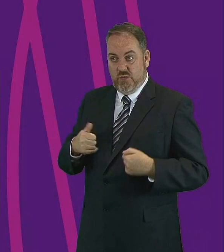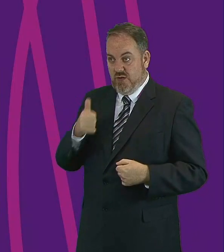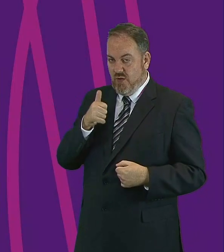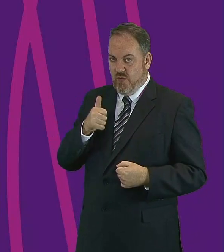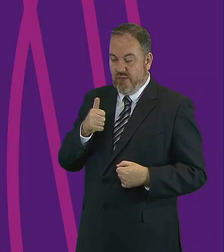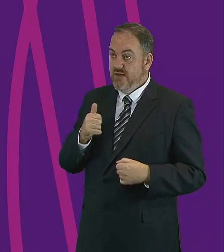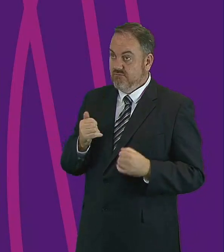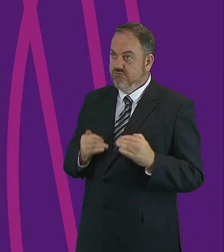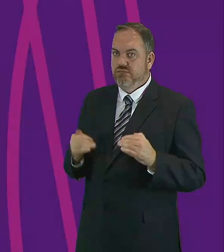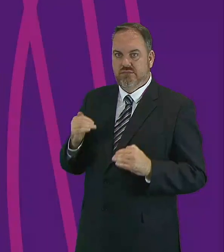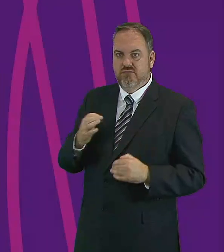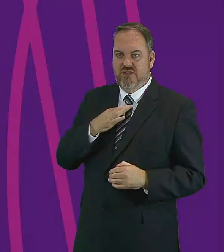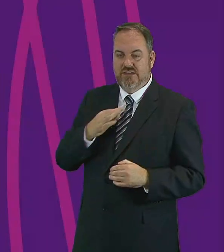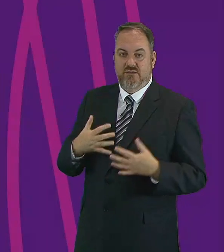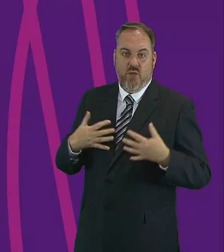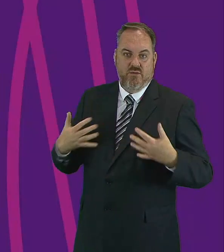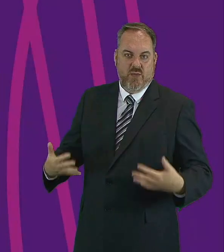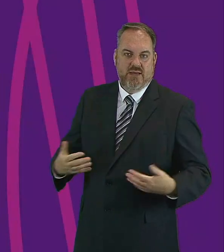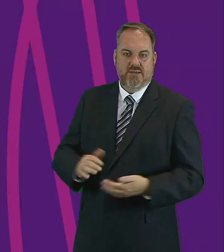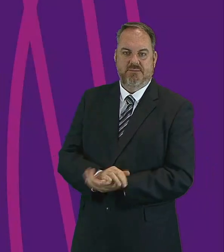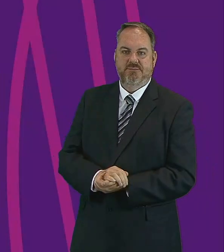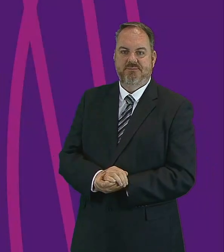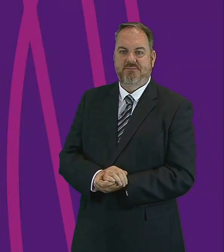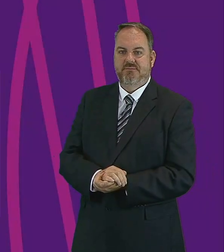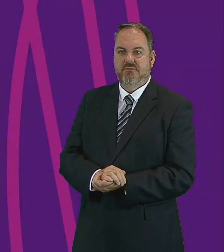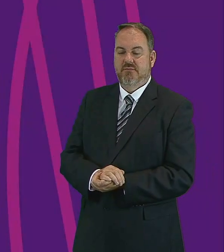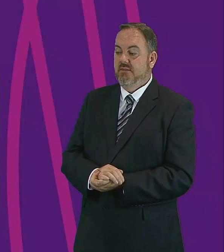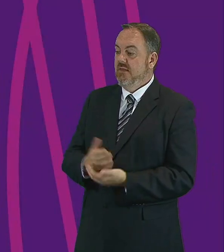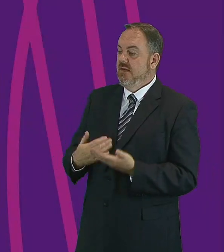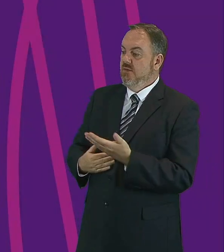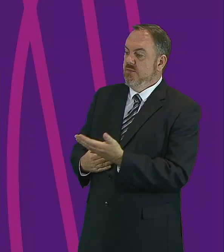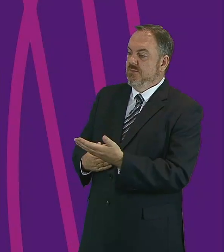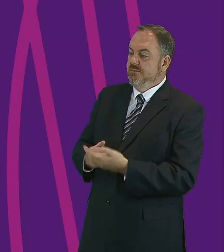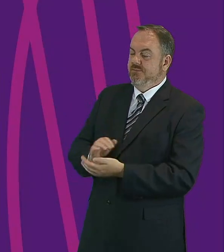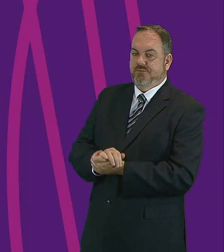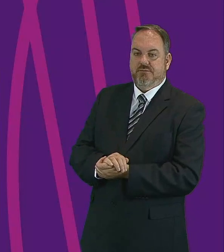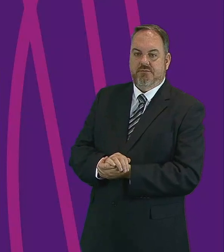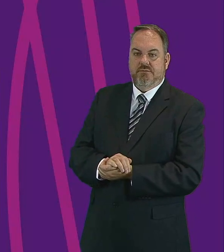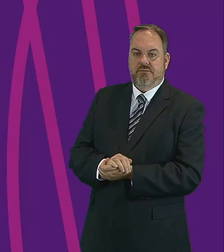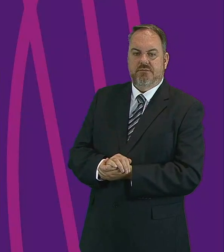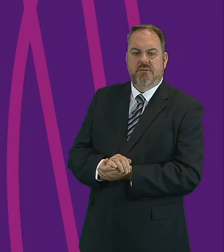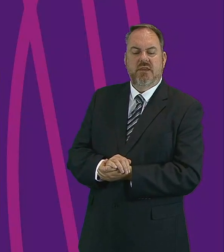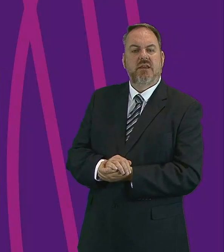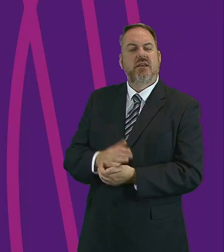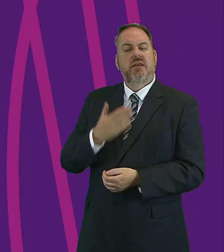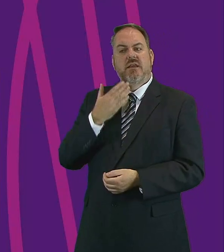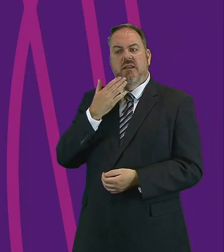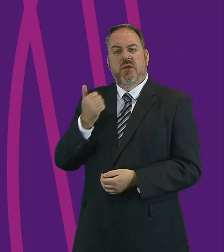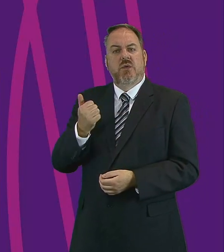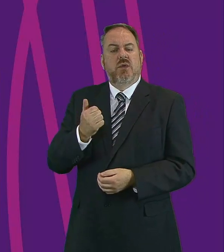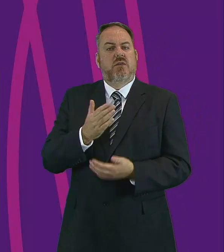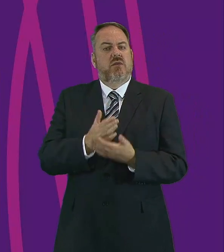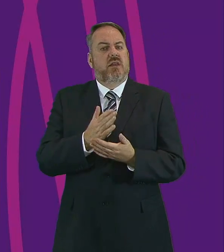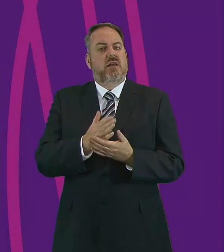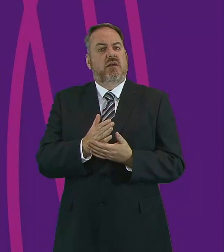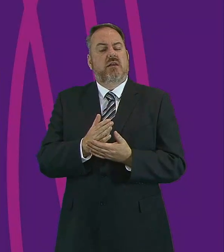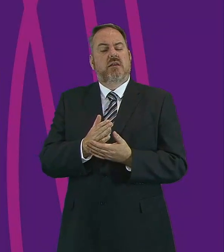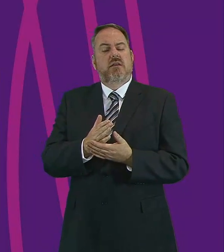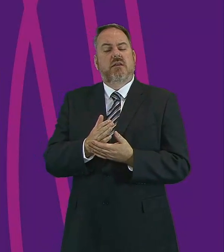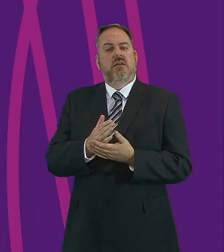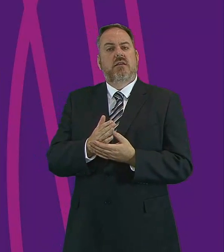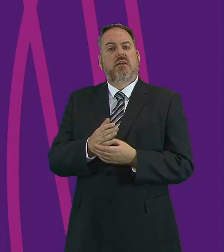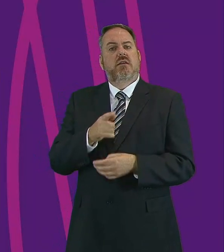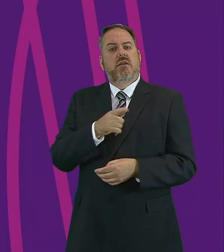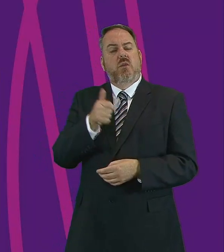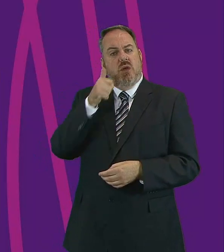health. Daniel Johnson, to be followed by Kenneth Gibson. Thank you, Presiding Officer. The First Minister will be aware of the calls being made by